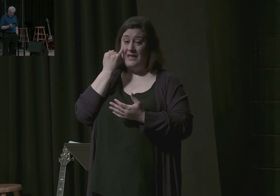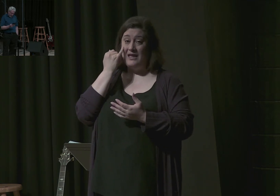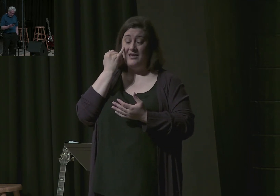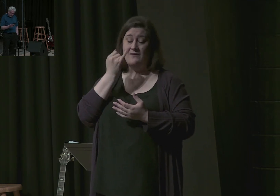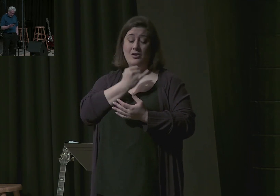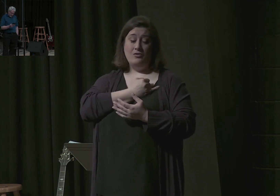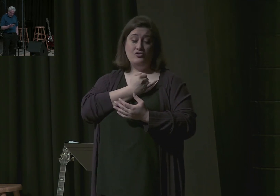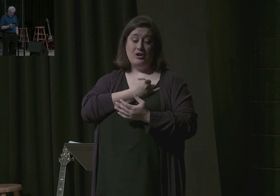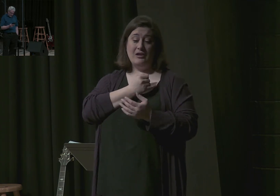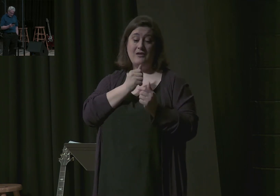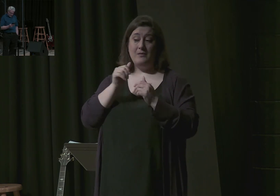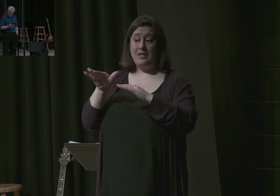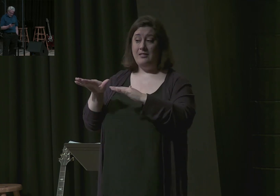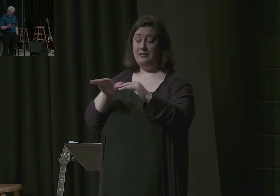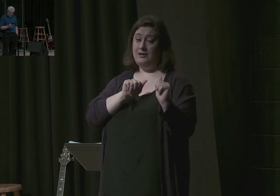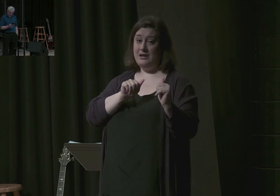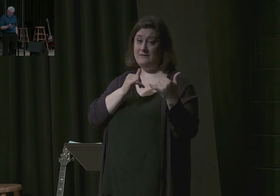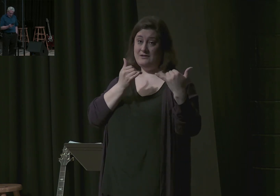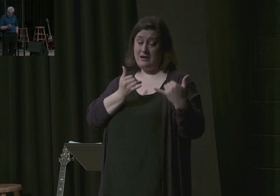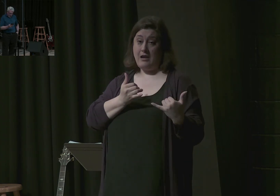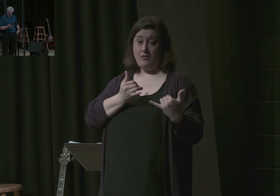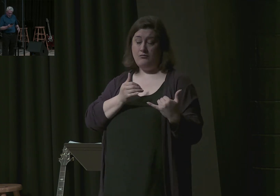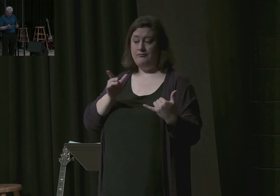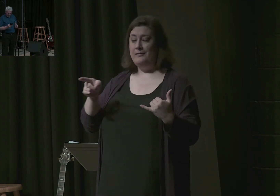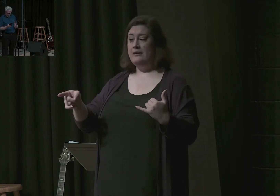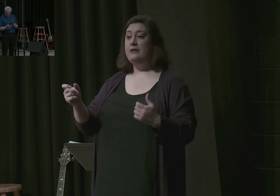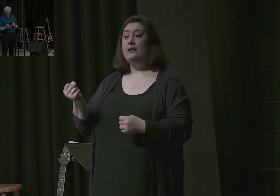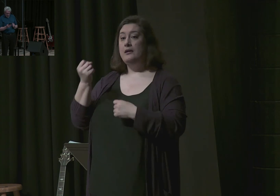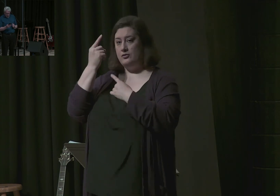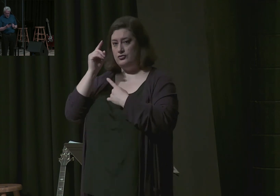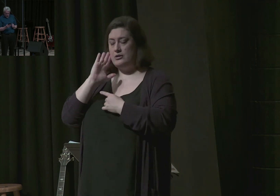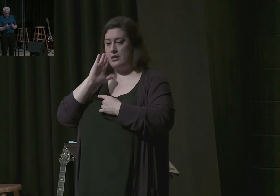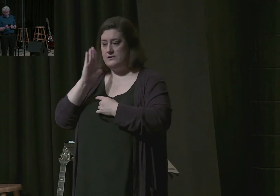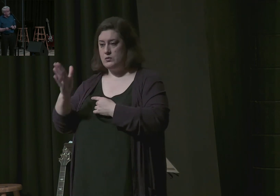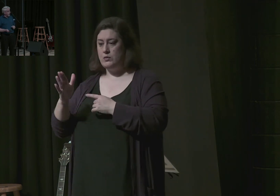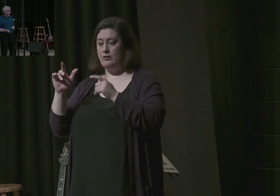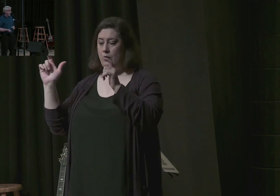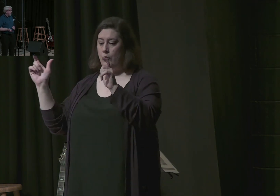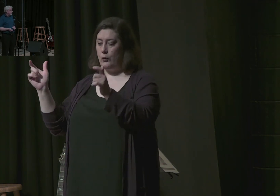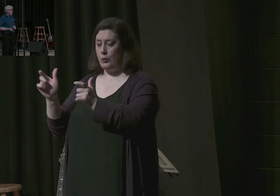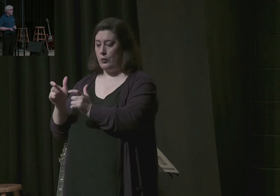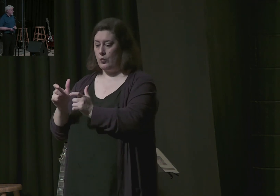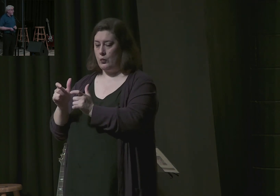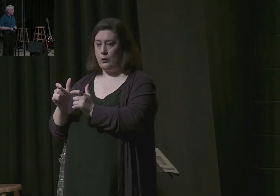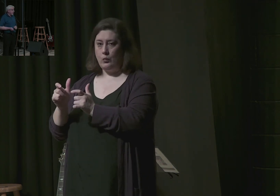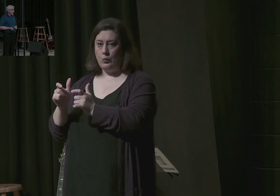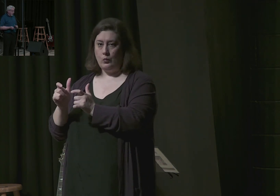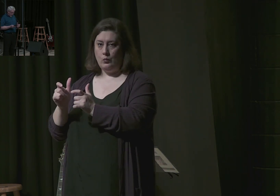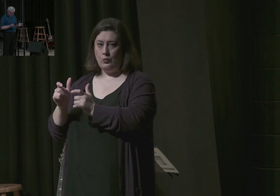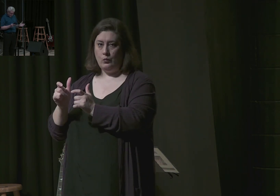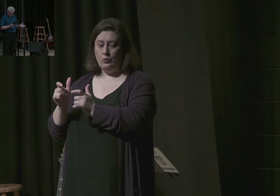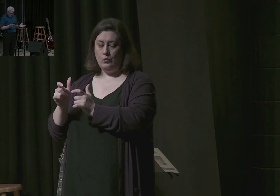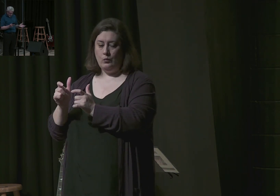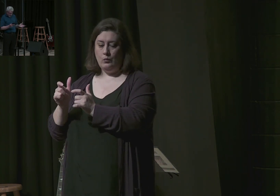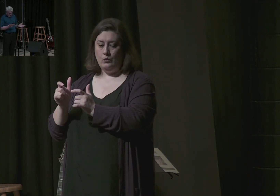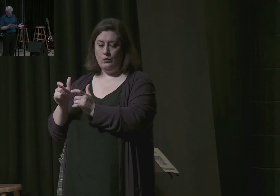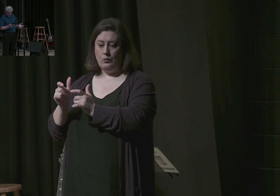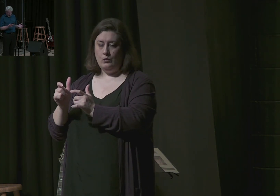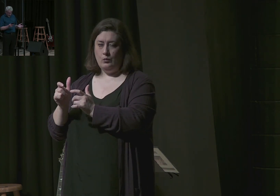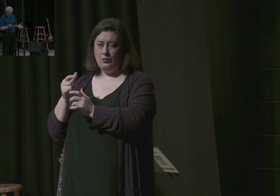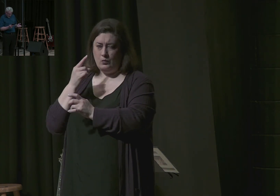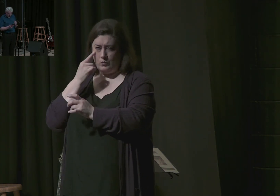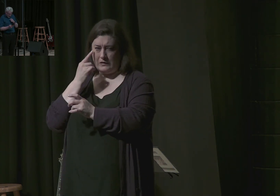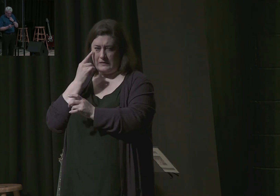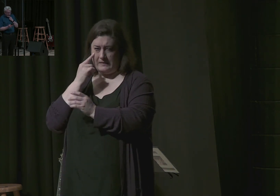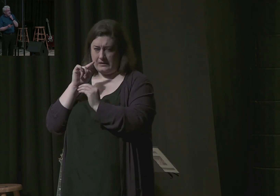If Jacob leaves now, Laban may well see his fortunes decline and his prosperity